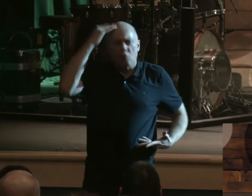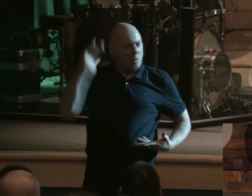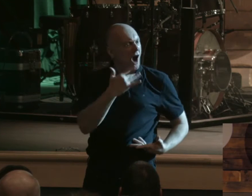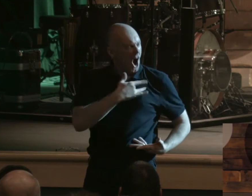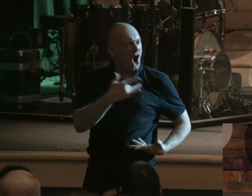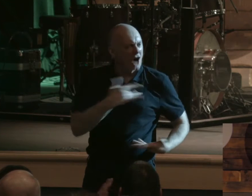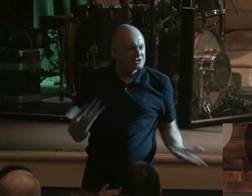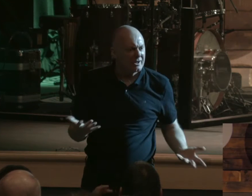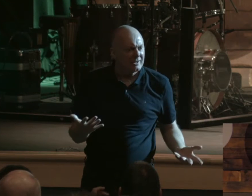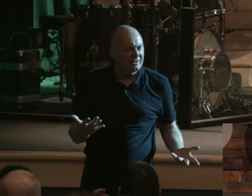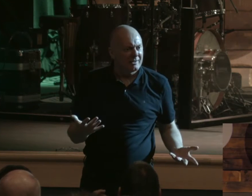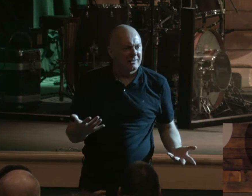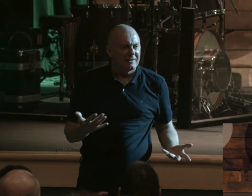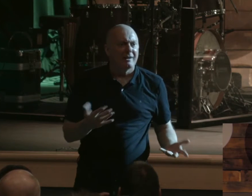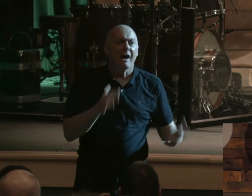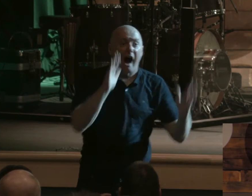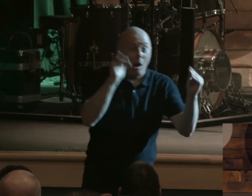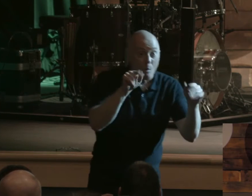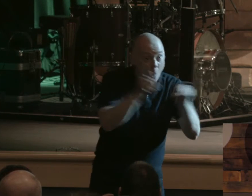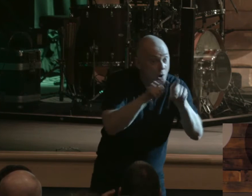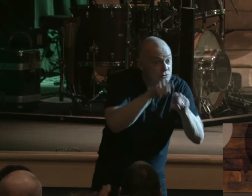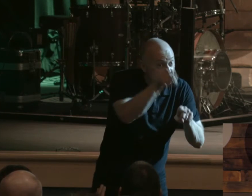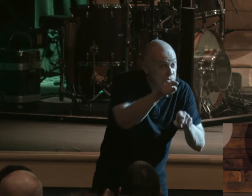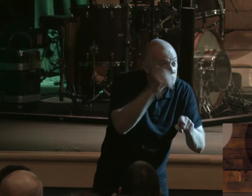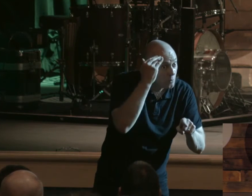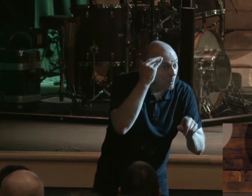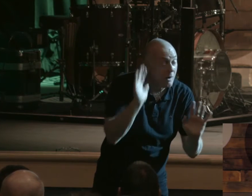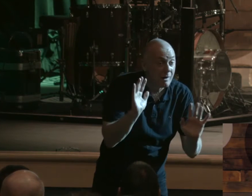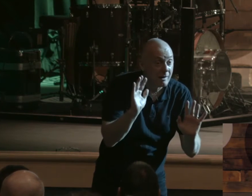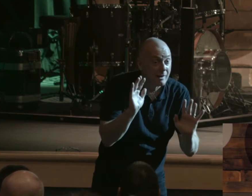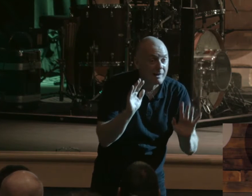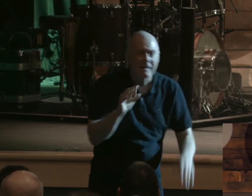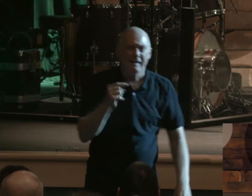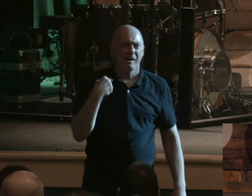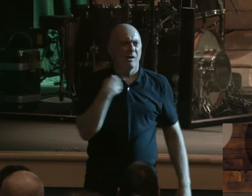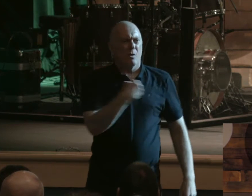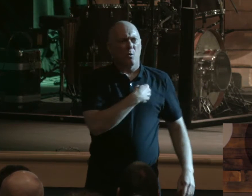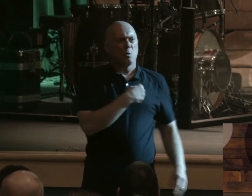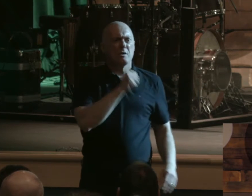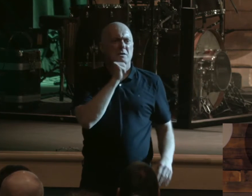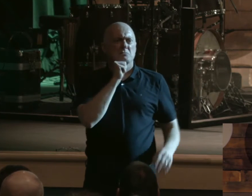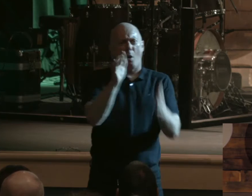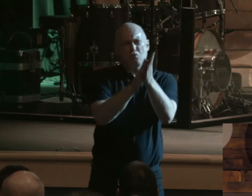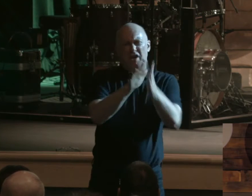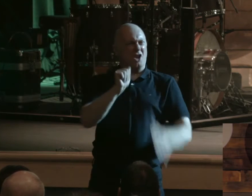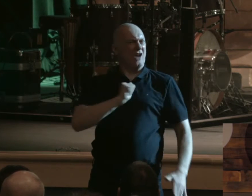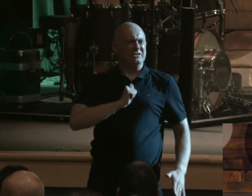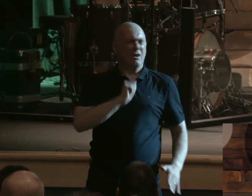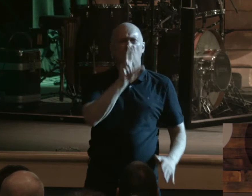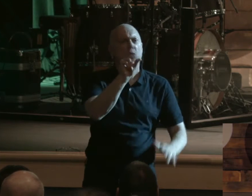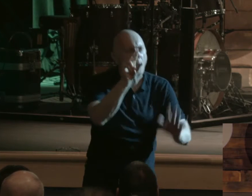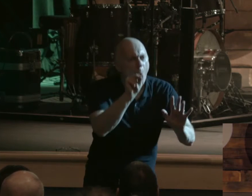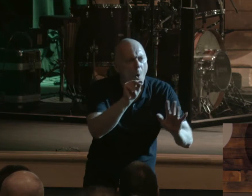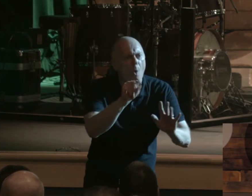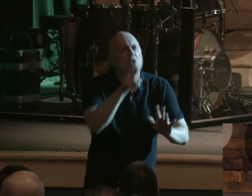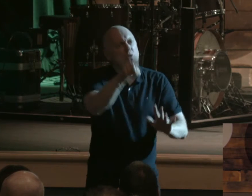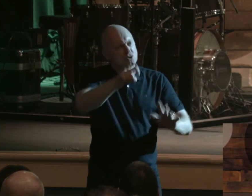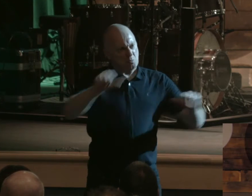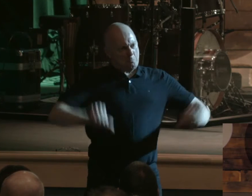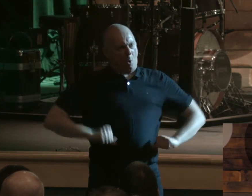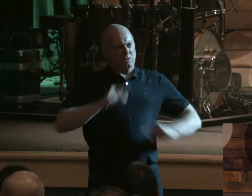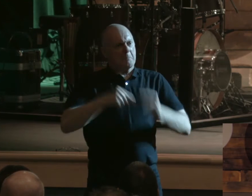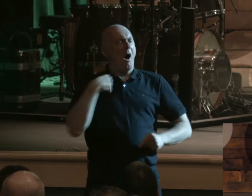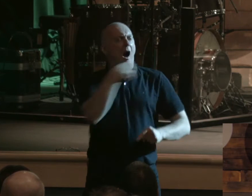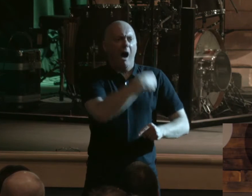hearts. I hope it is known also to your conscience. We are not commending ourselves to you again, but giving you cause to boast about